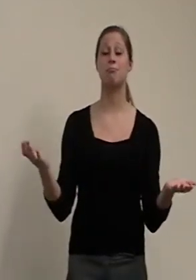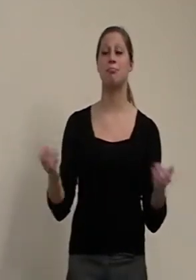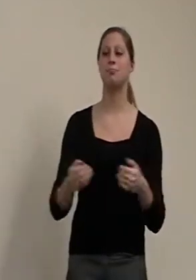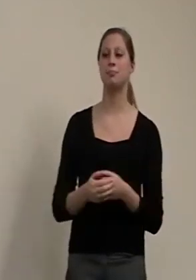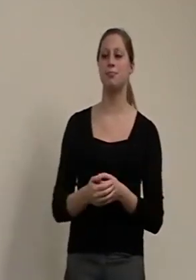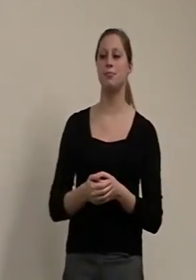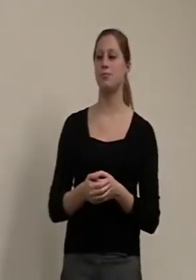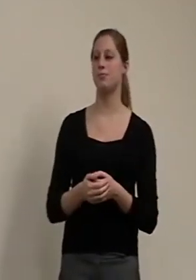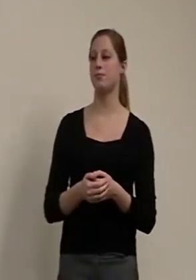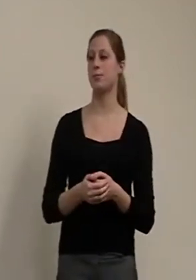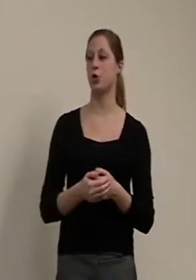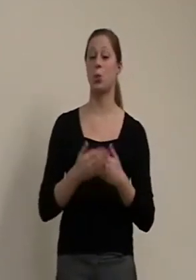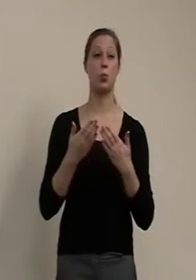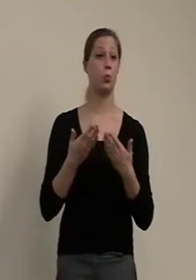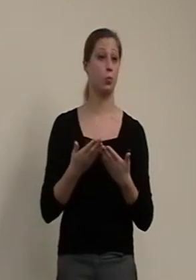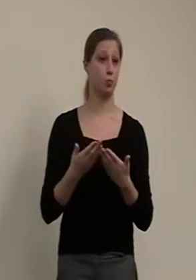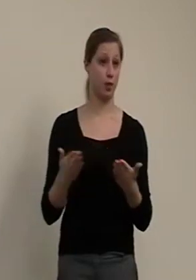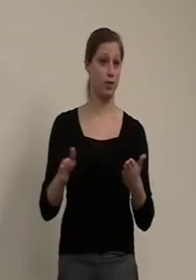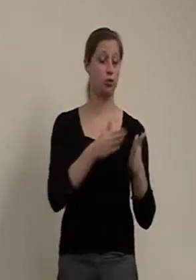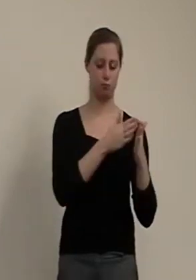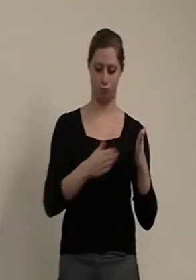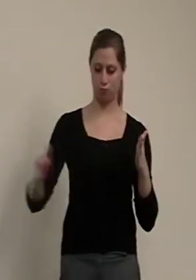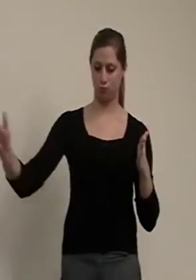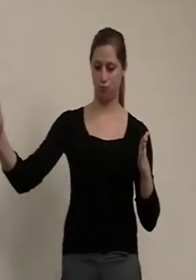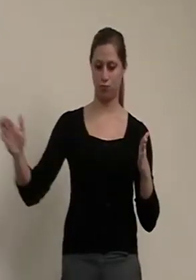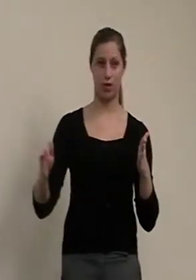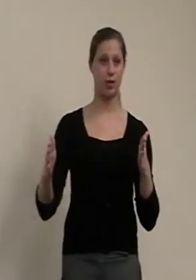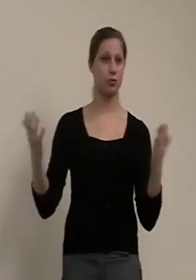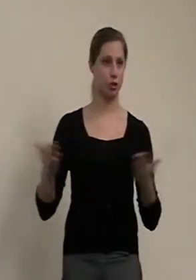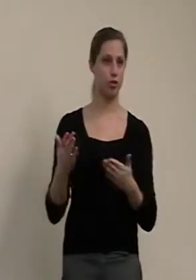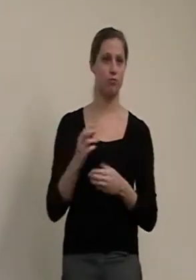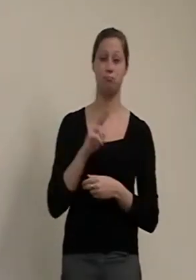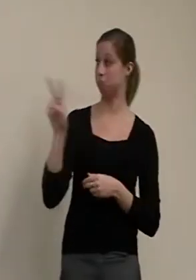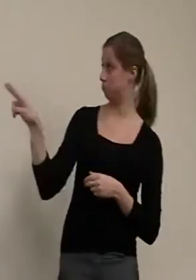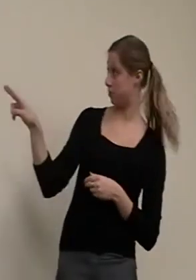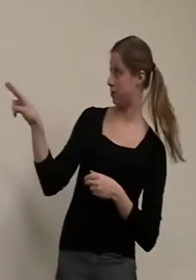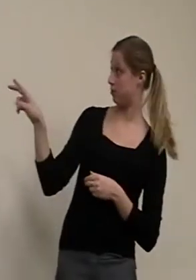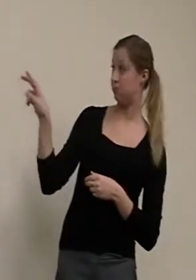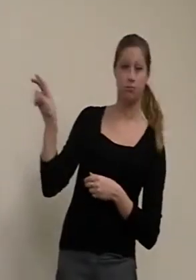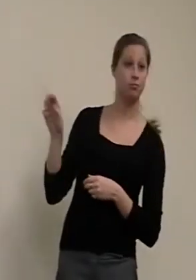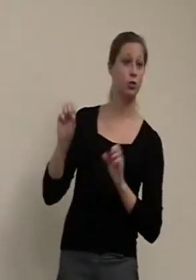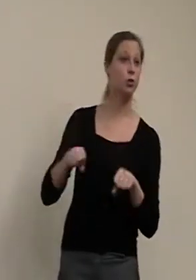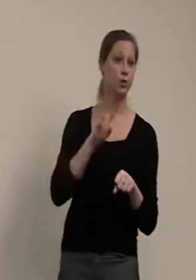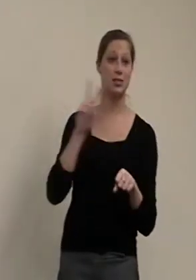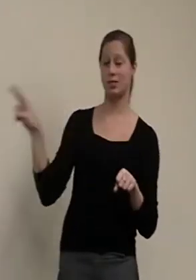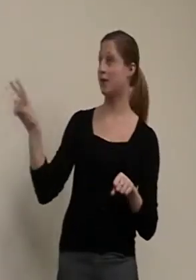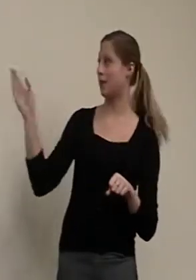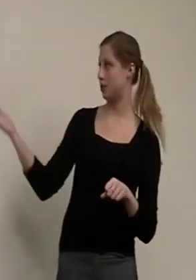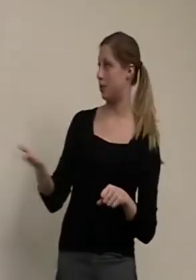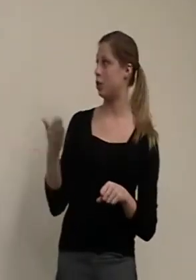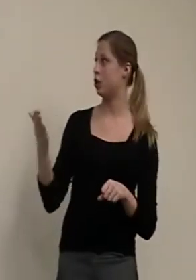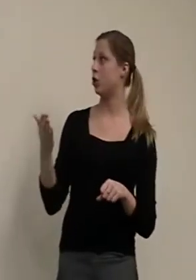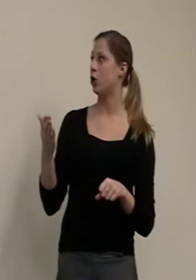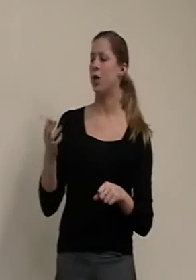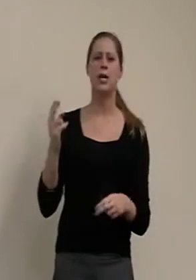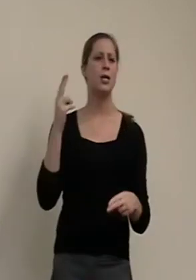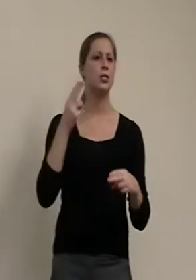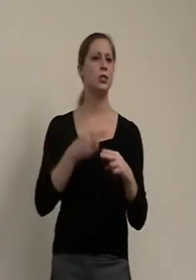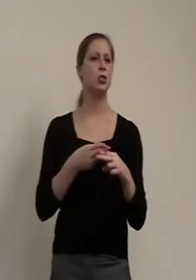This range right here, and you can see that up here on this graph, we call that the speech banana. Because it looks